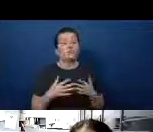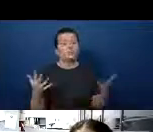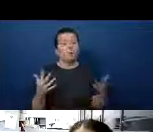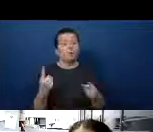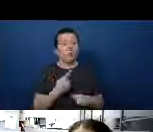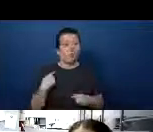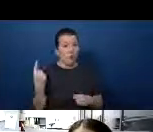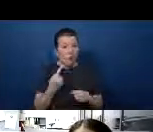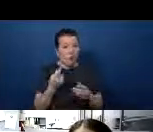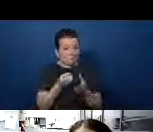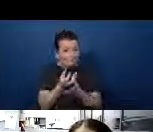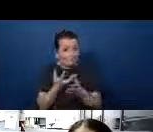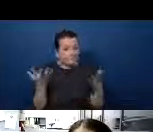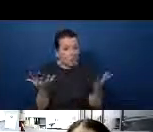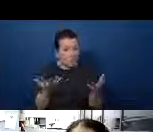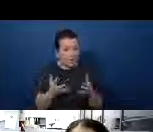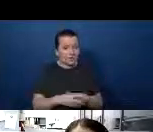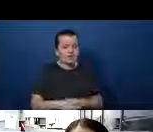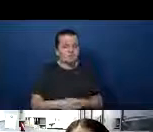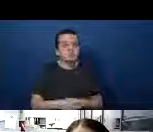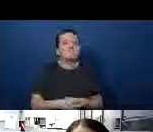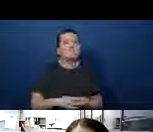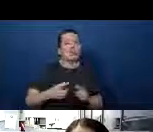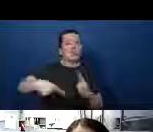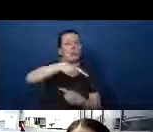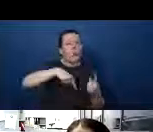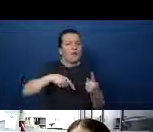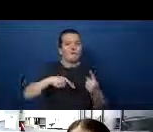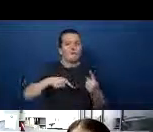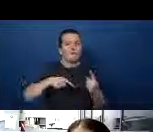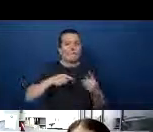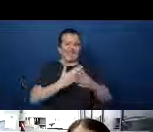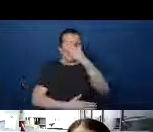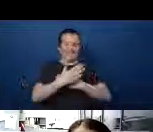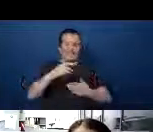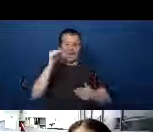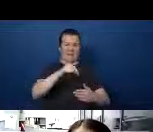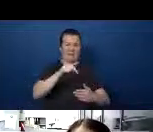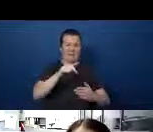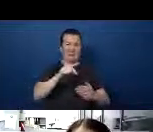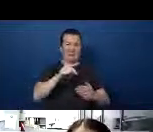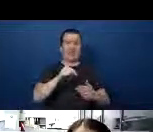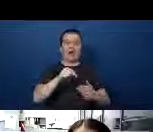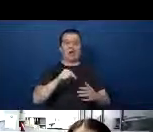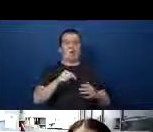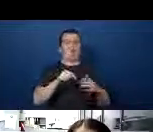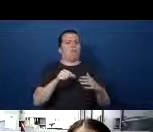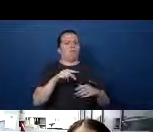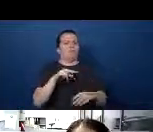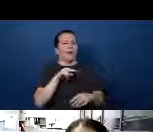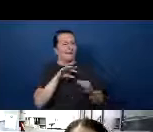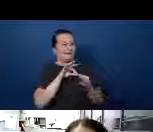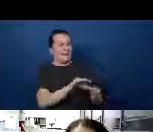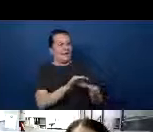and practitioners of the field should not only see disability as a risk factor of bullying victimization.